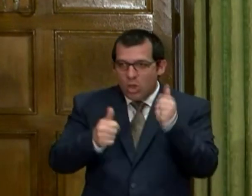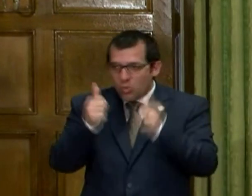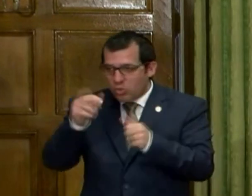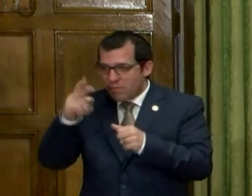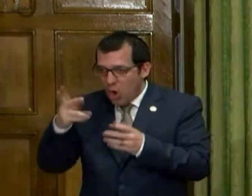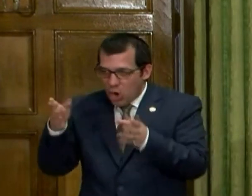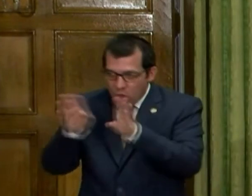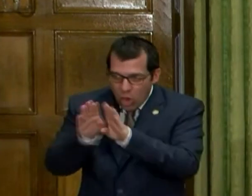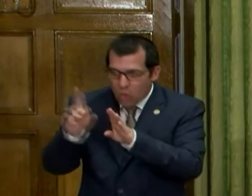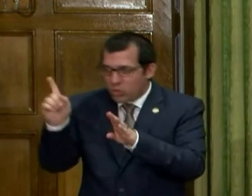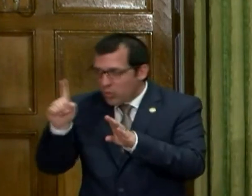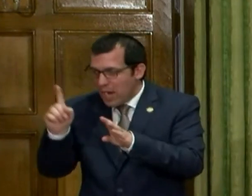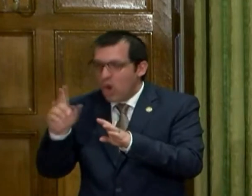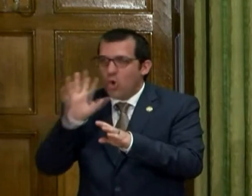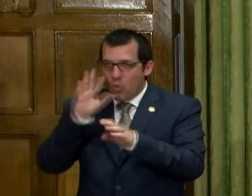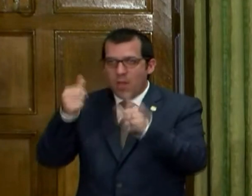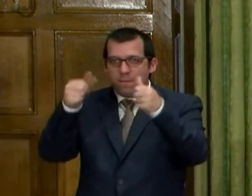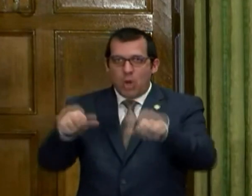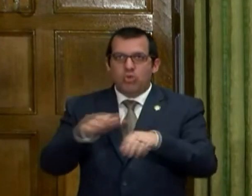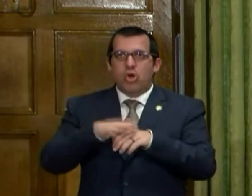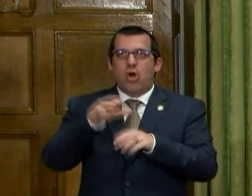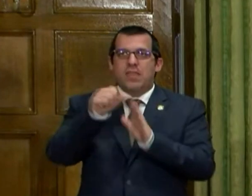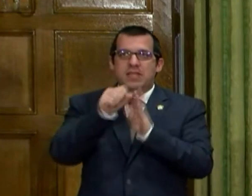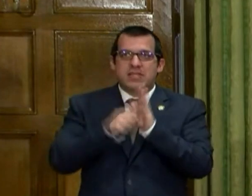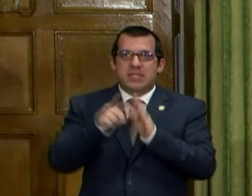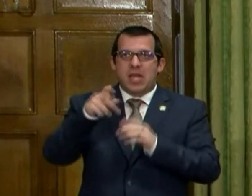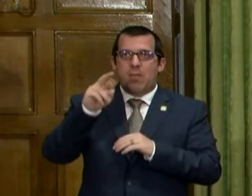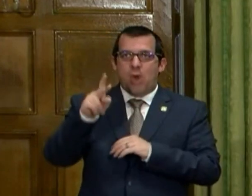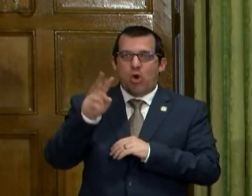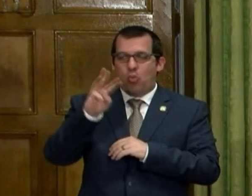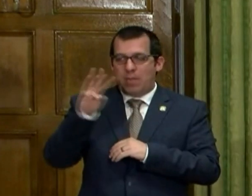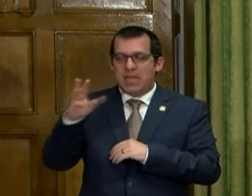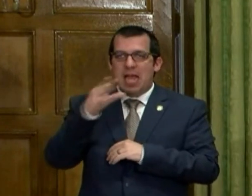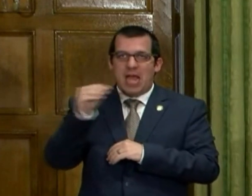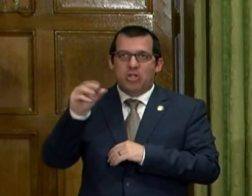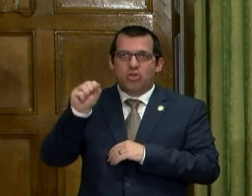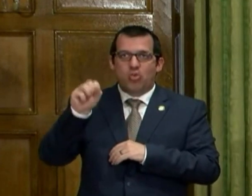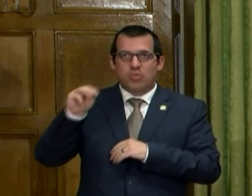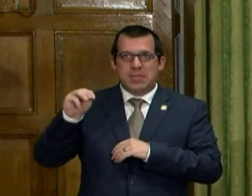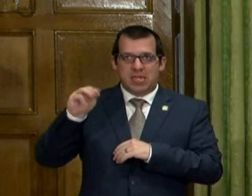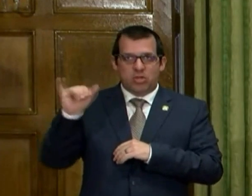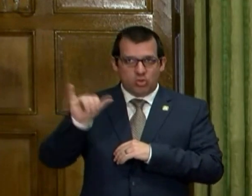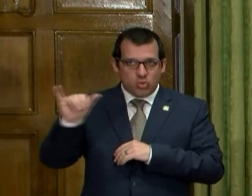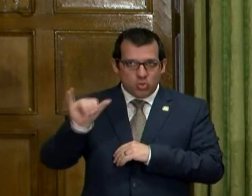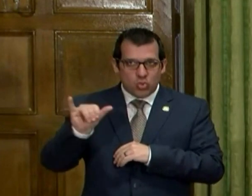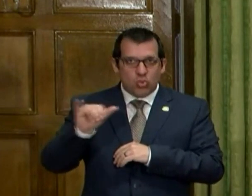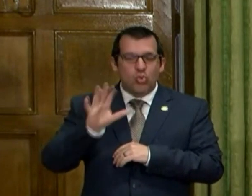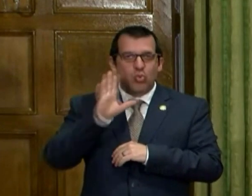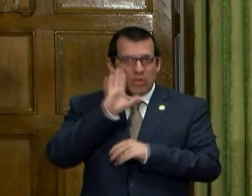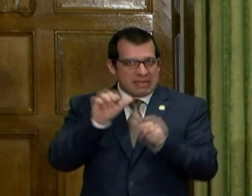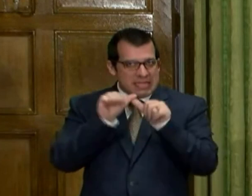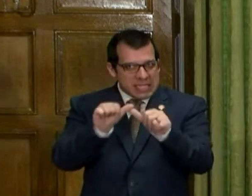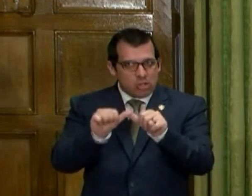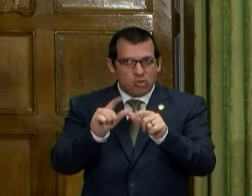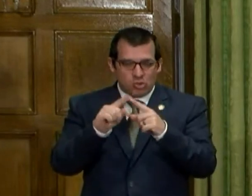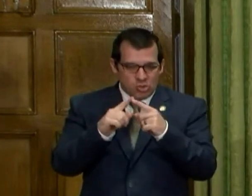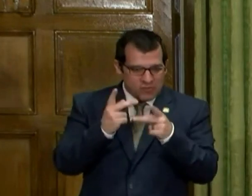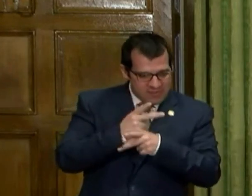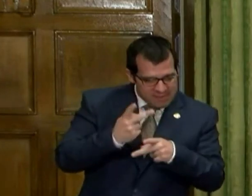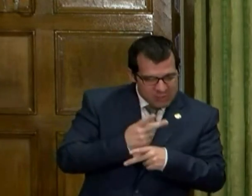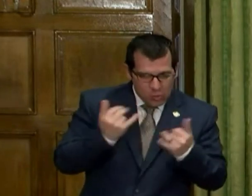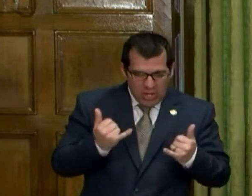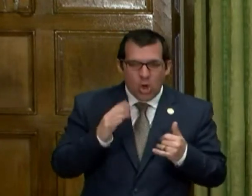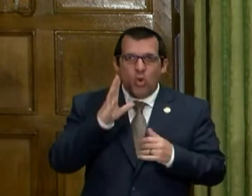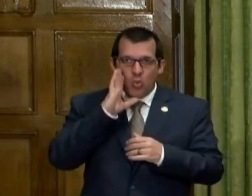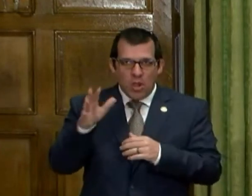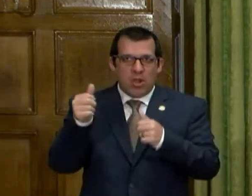be posted on the State Parks website and on our social media pages. We are continuing to work on that through the day, but we